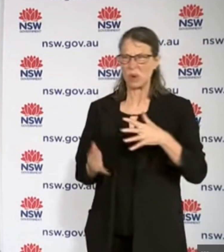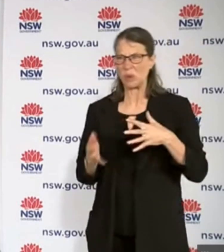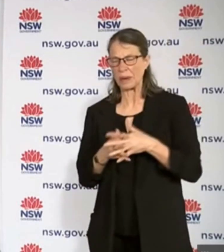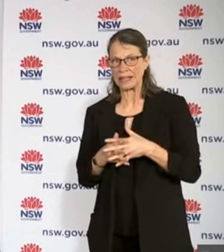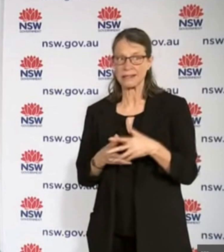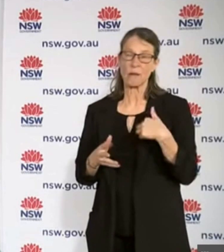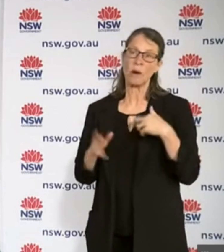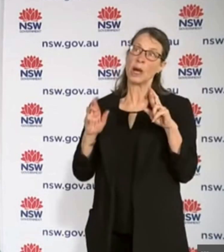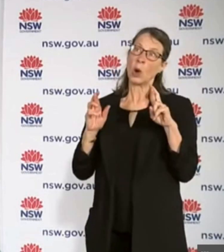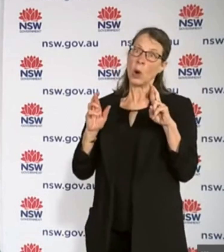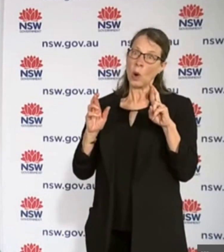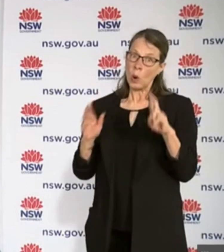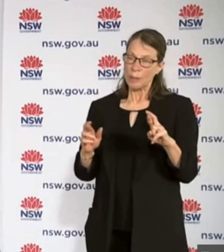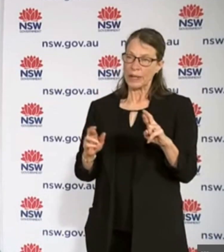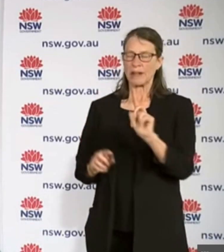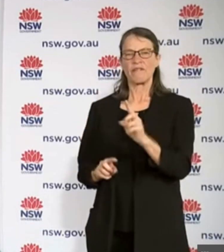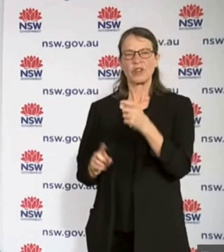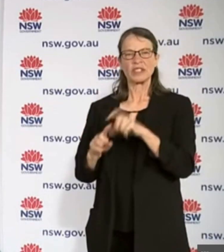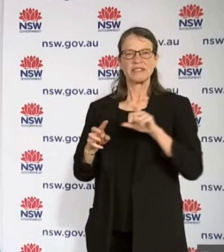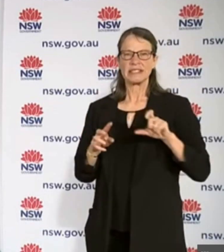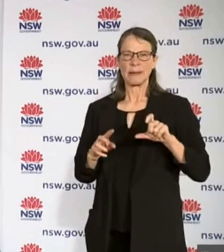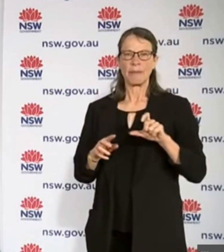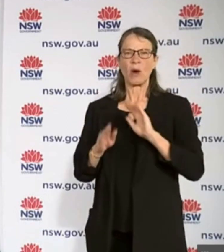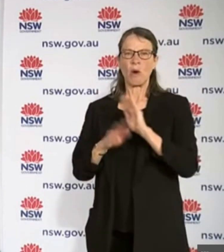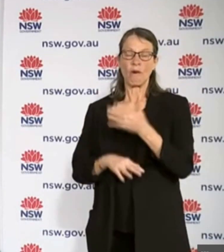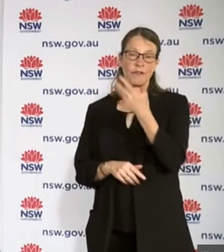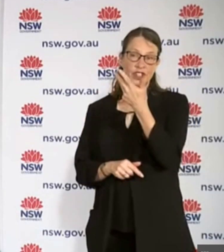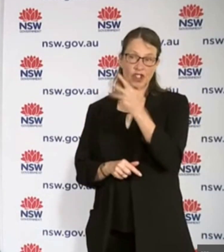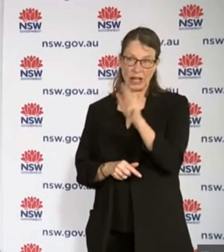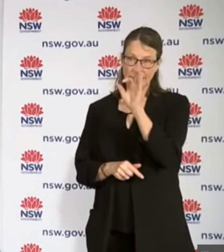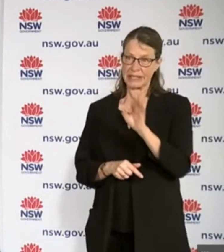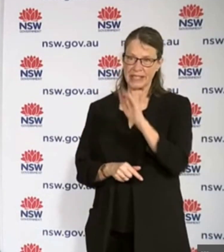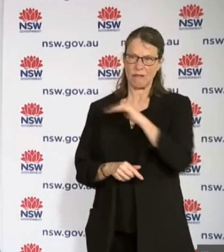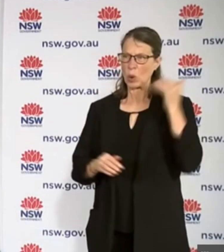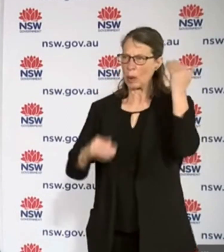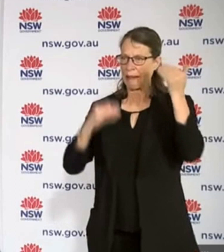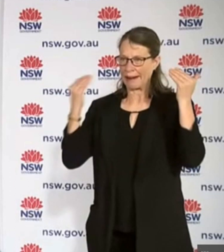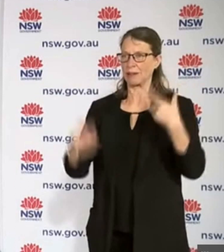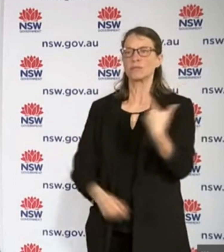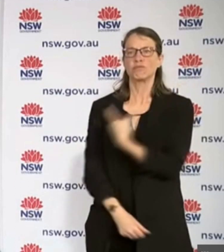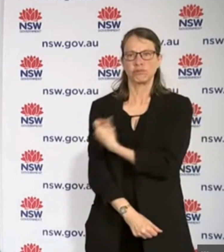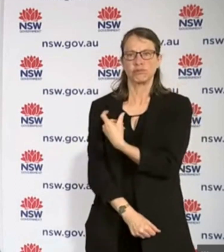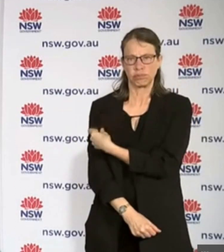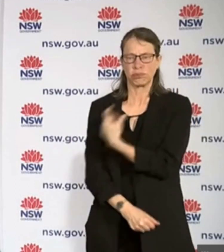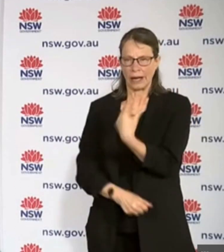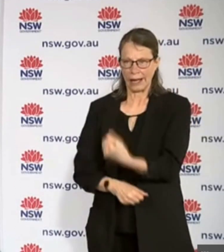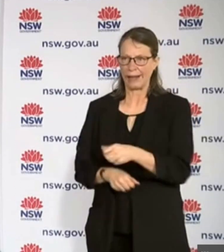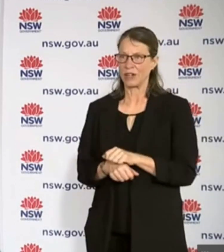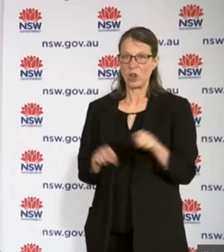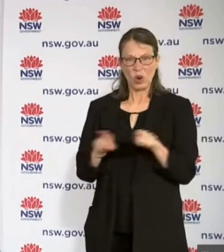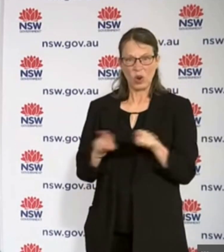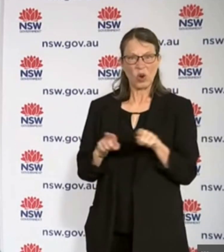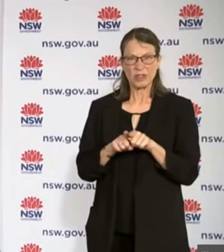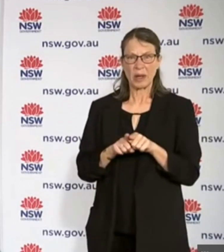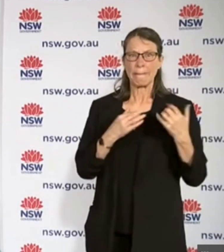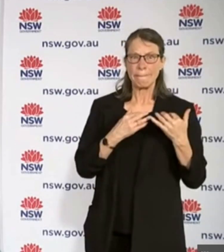time we get to 1 December, we will have over 90% of our adult population double dosed, plus a huge